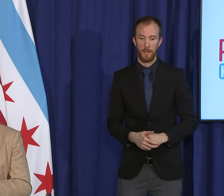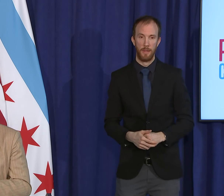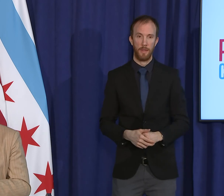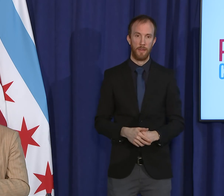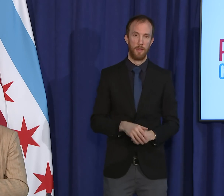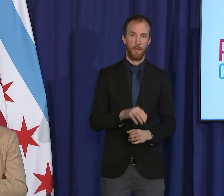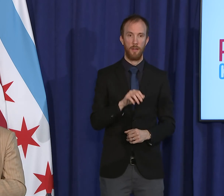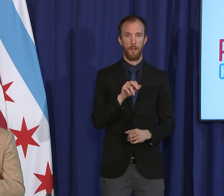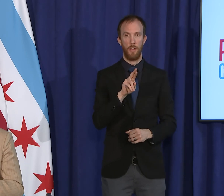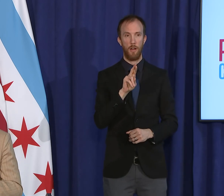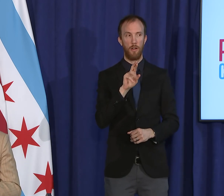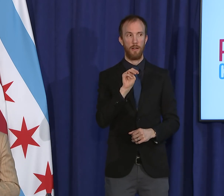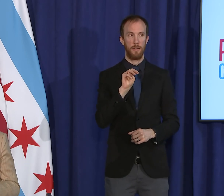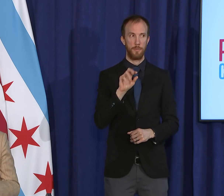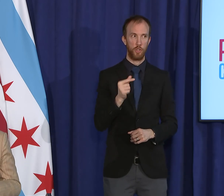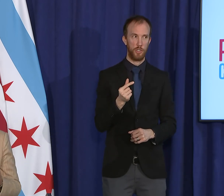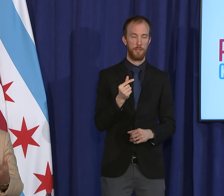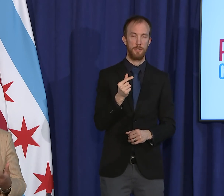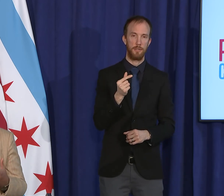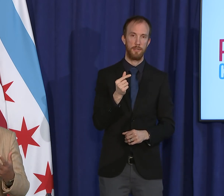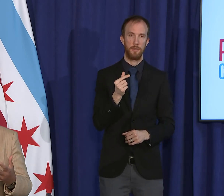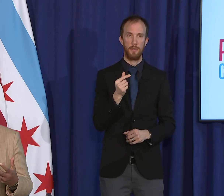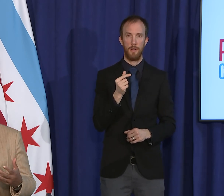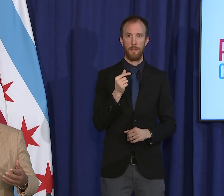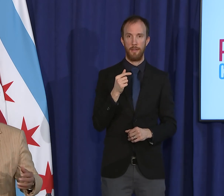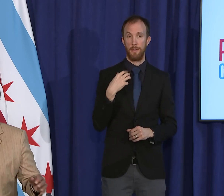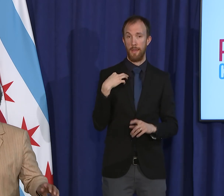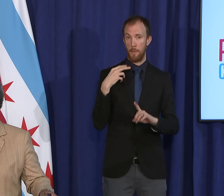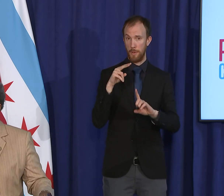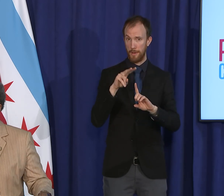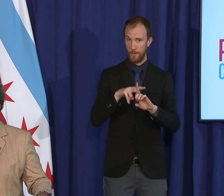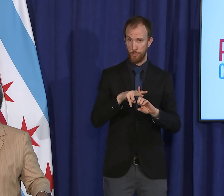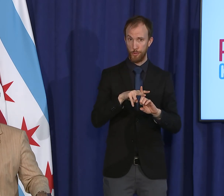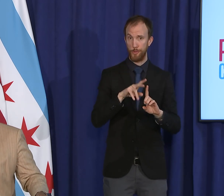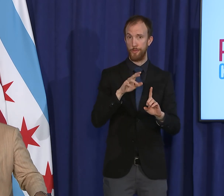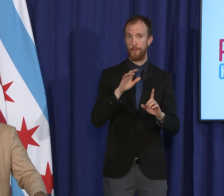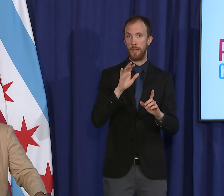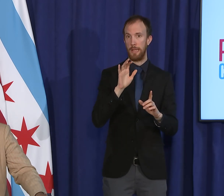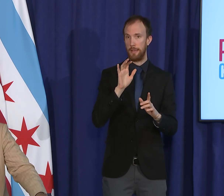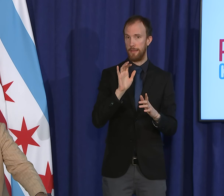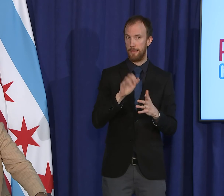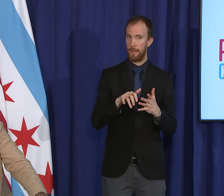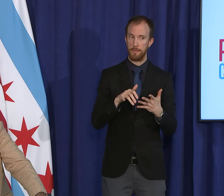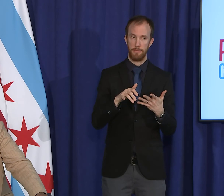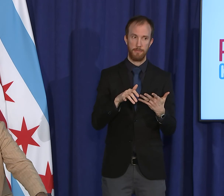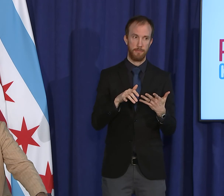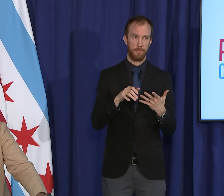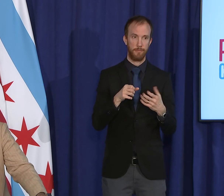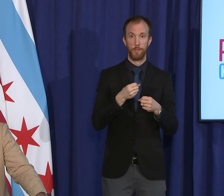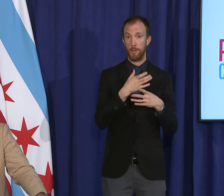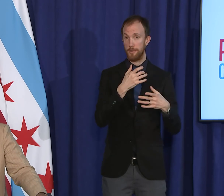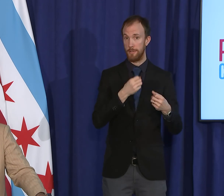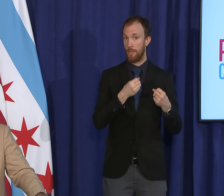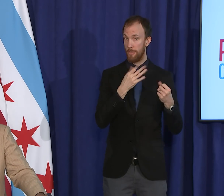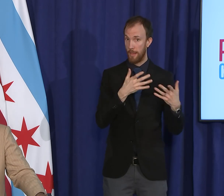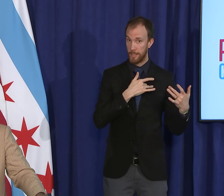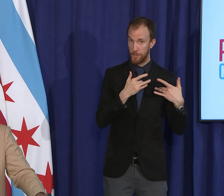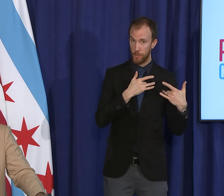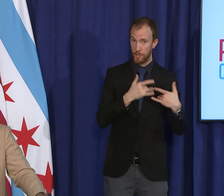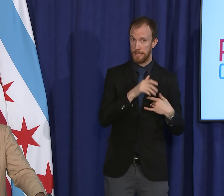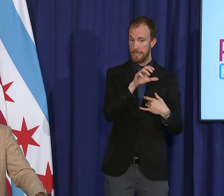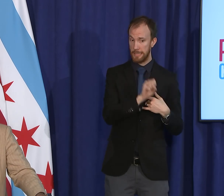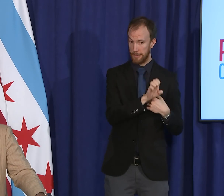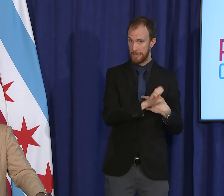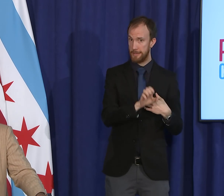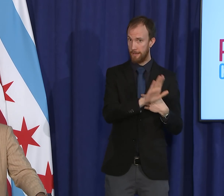RMG application has created a lot of concern in that Southeast Side community, despite the fact